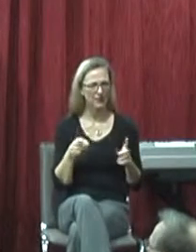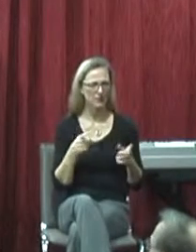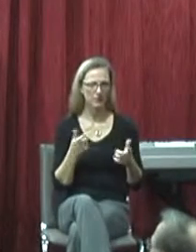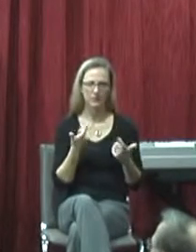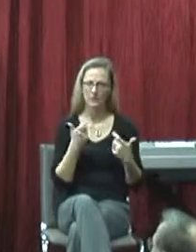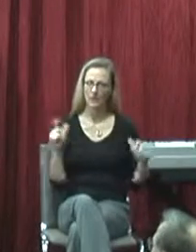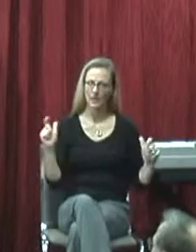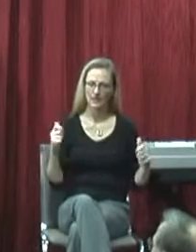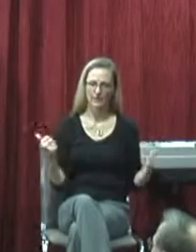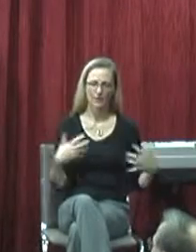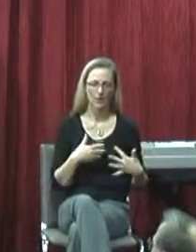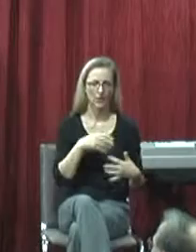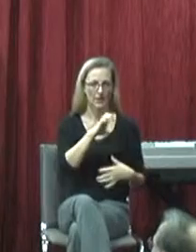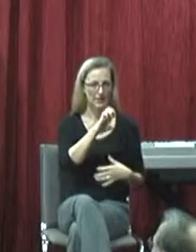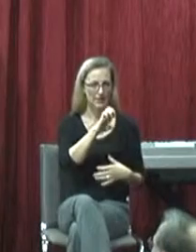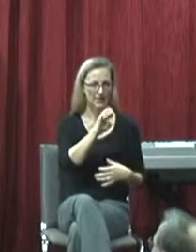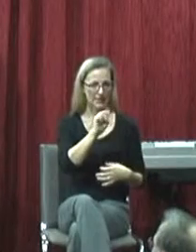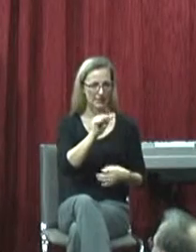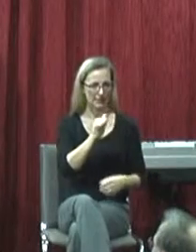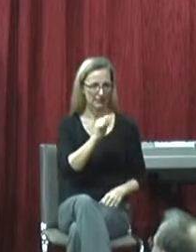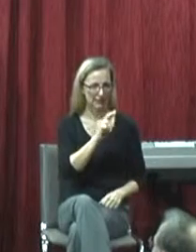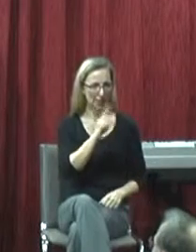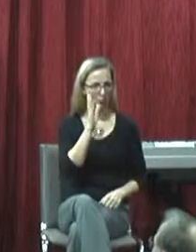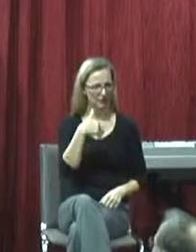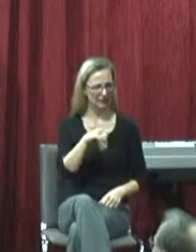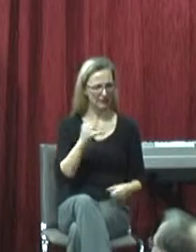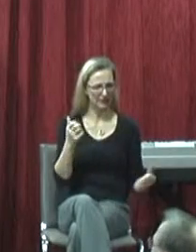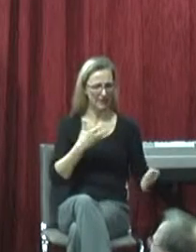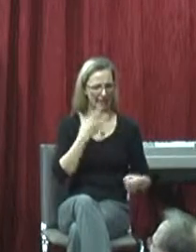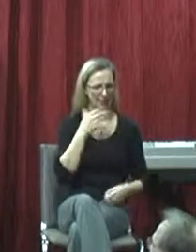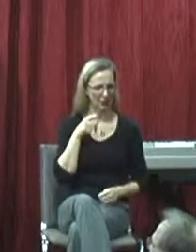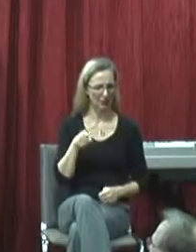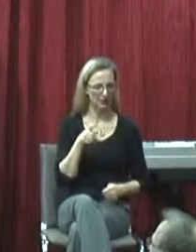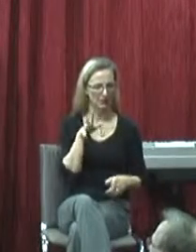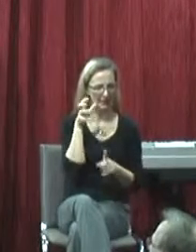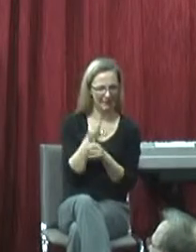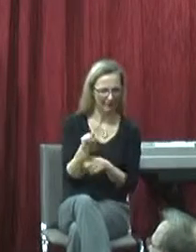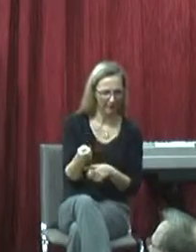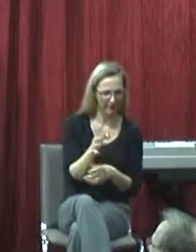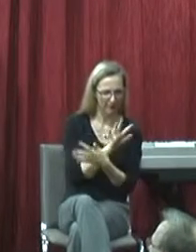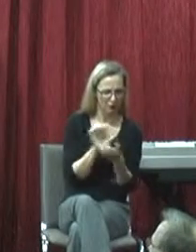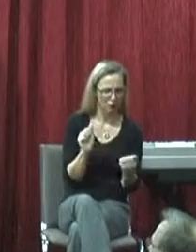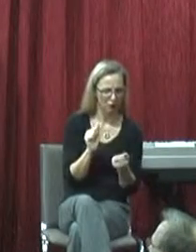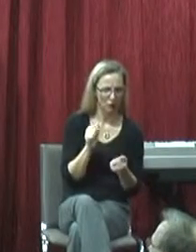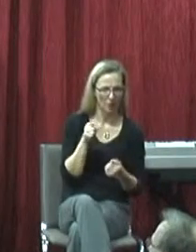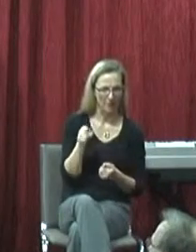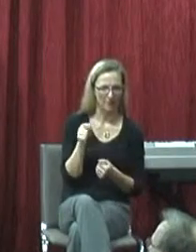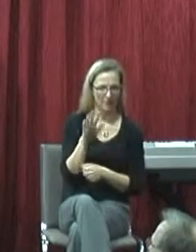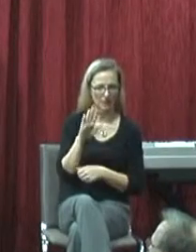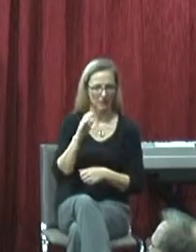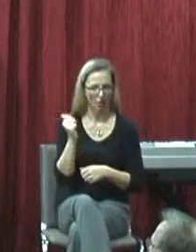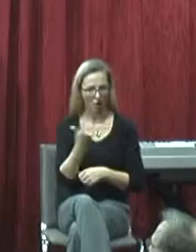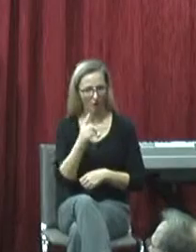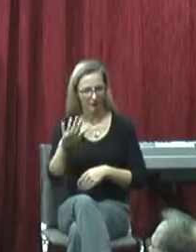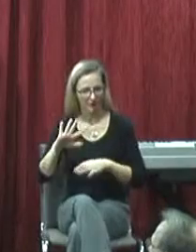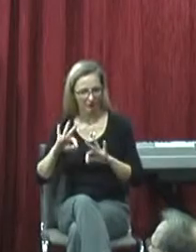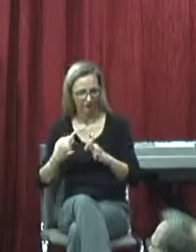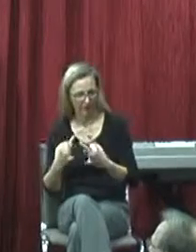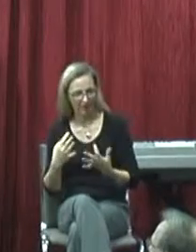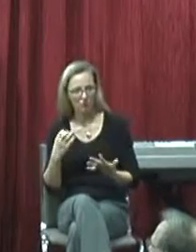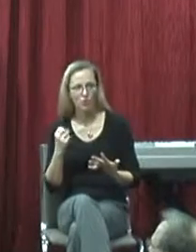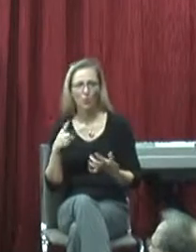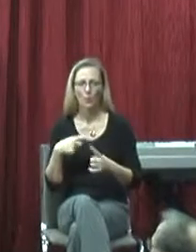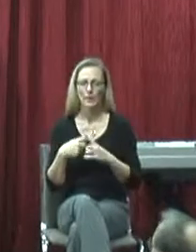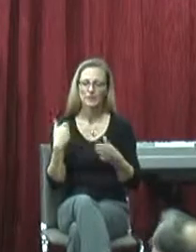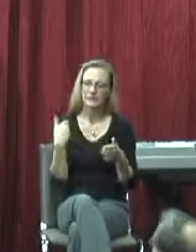great fear that Esau would still be angry at him and attack him and destroy he and his family. So when he